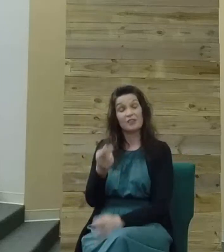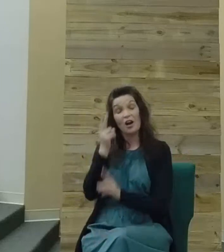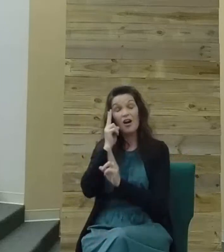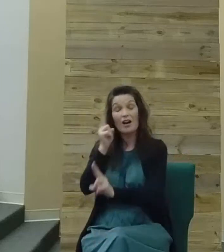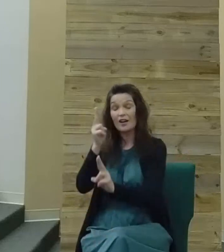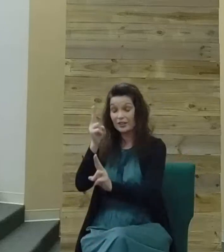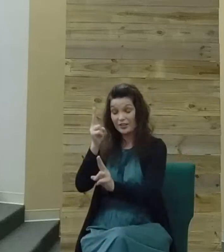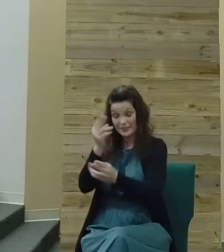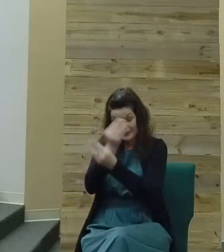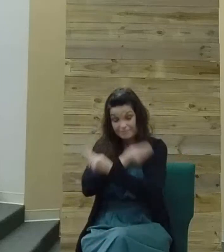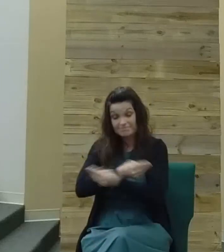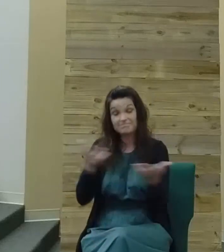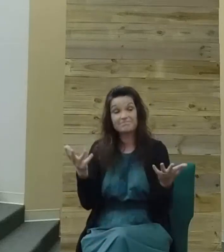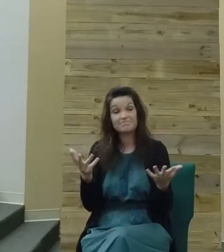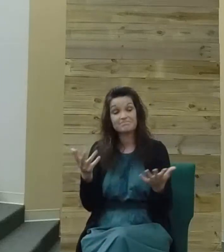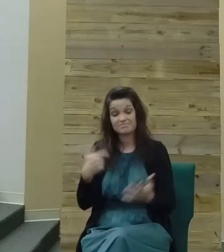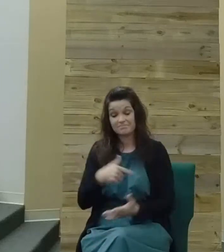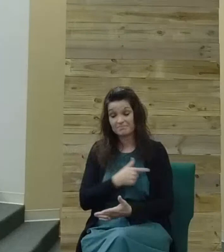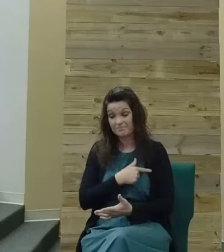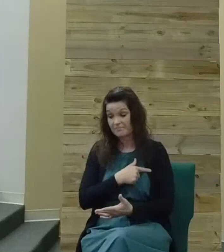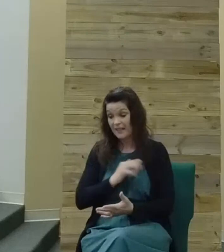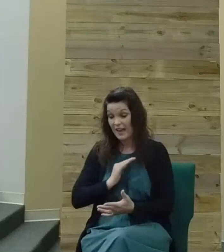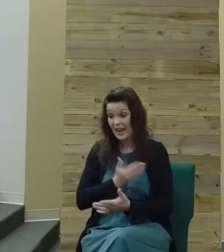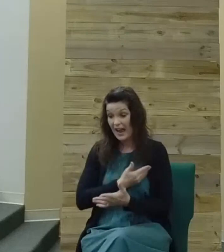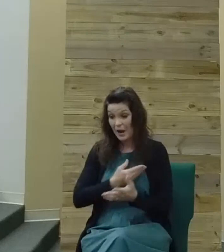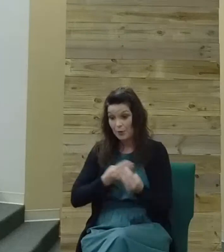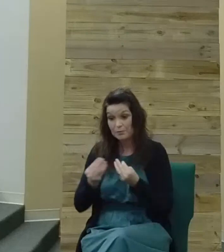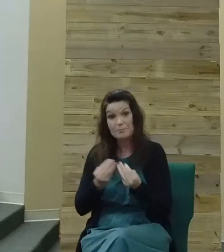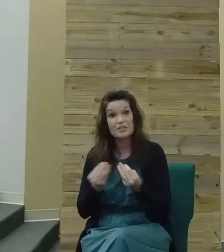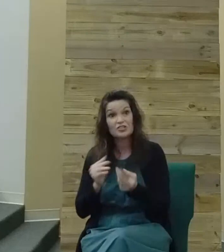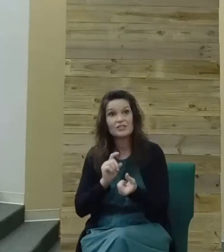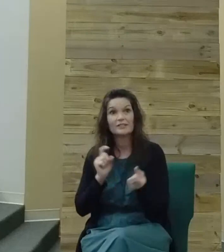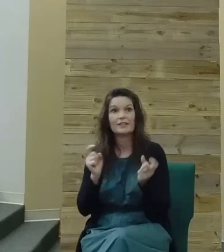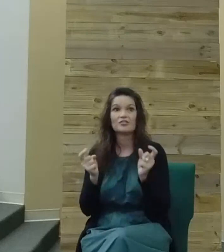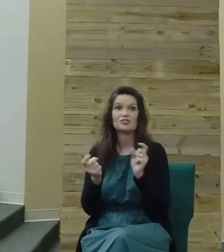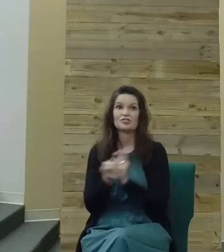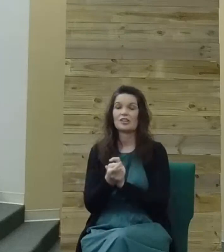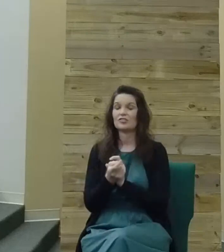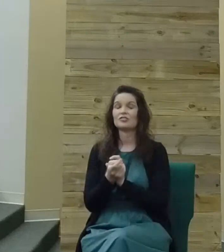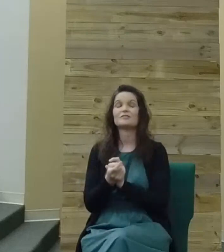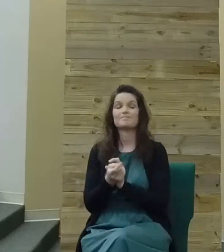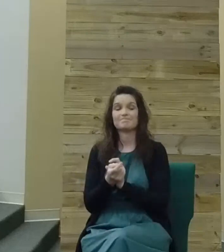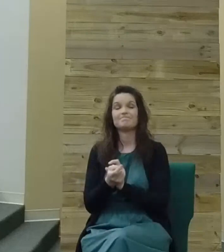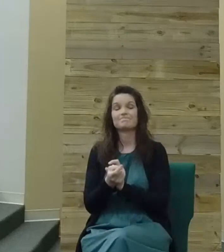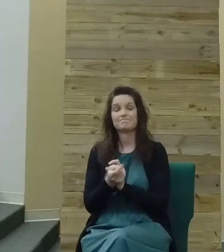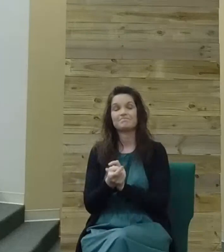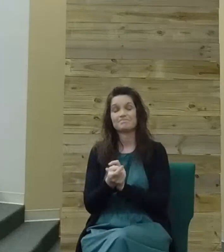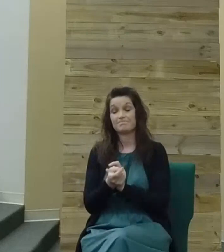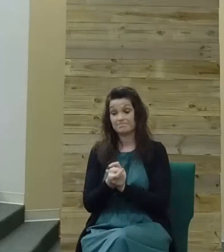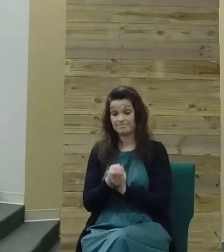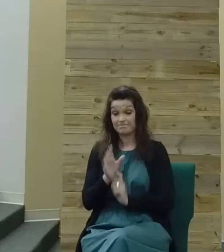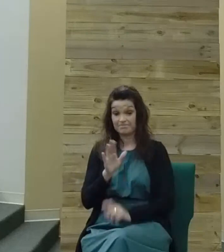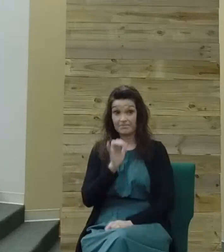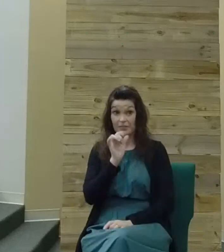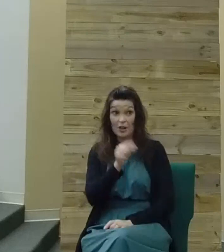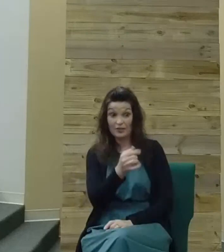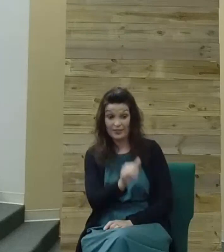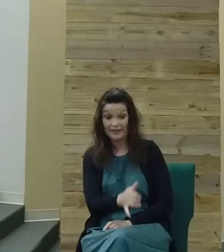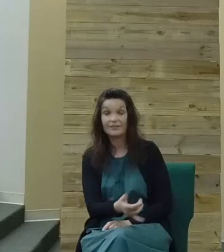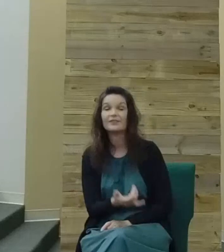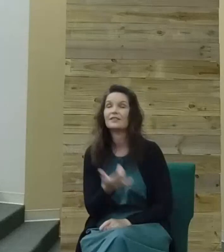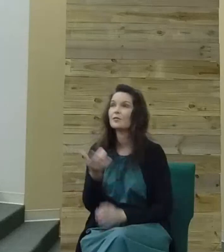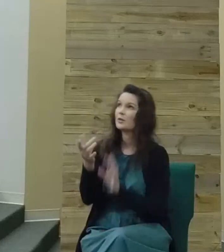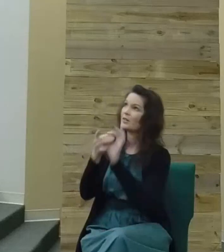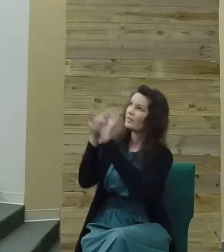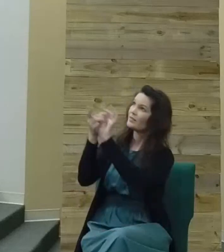of reconciliation out because our mission has changed. And not only that,